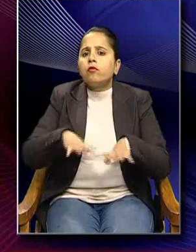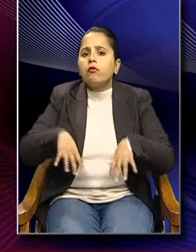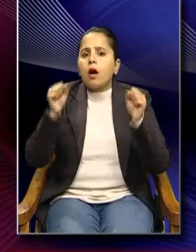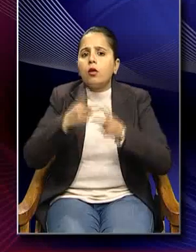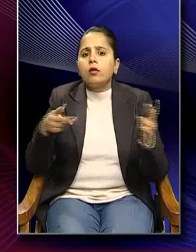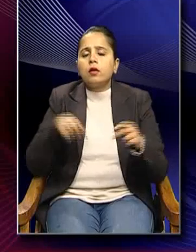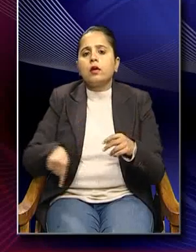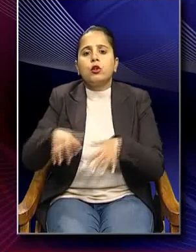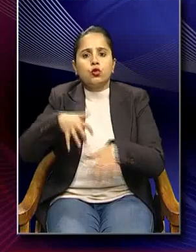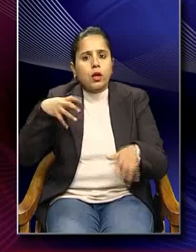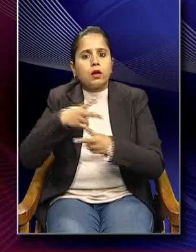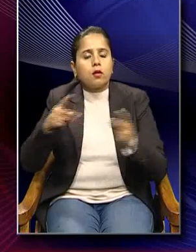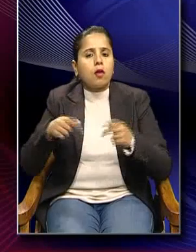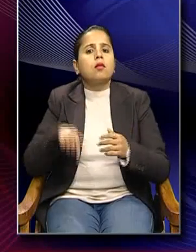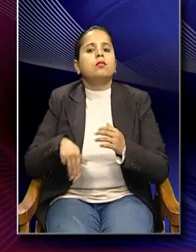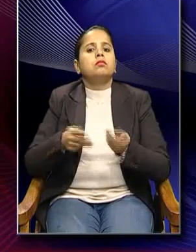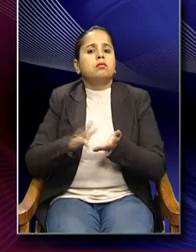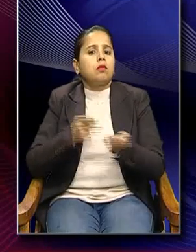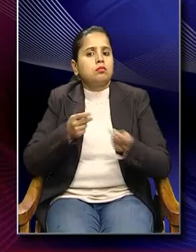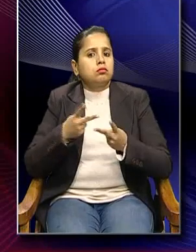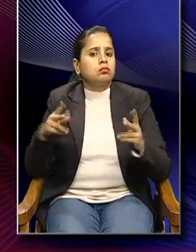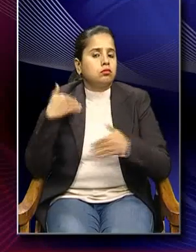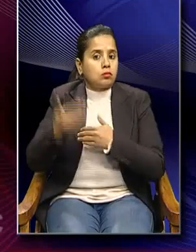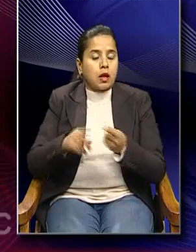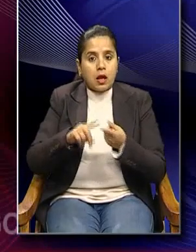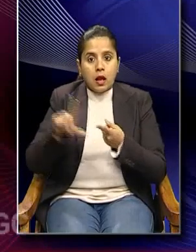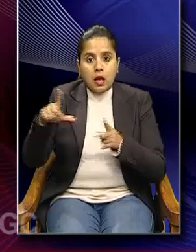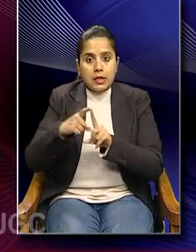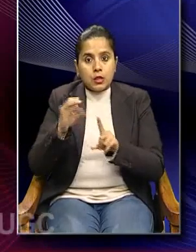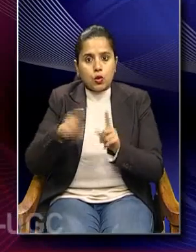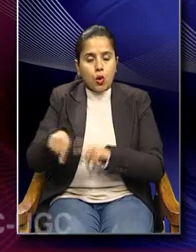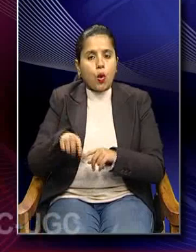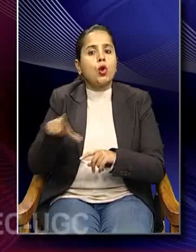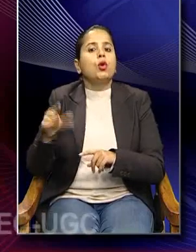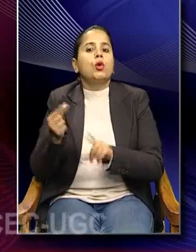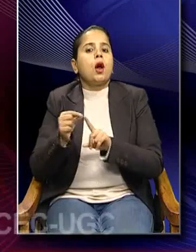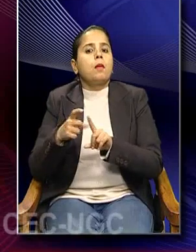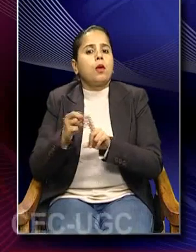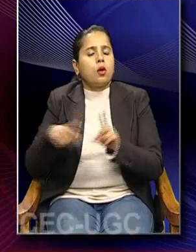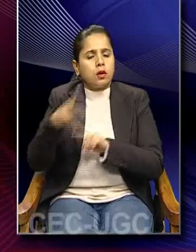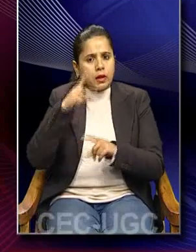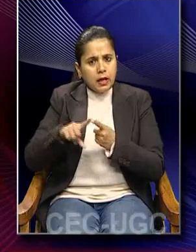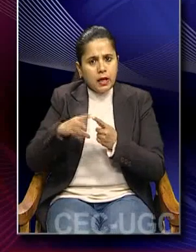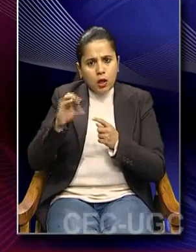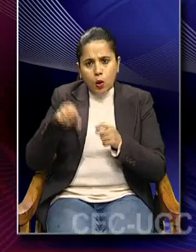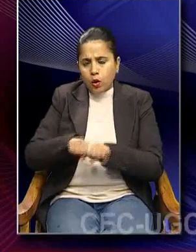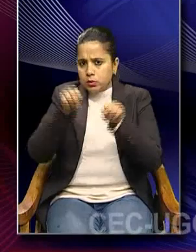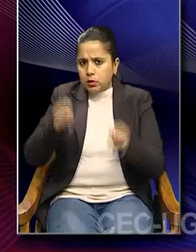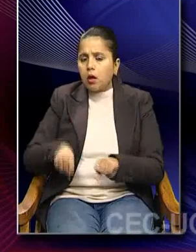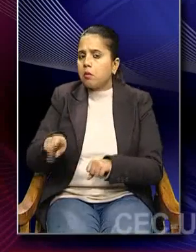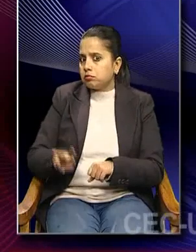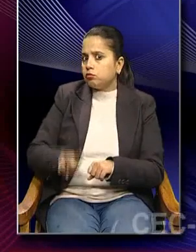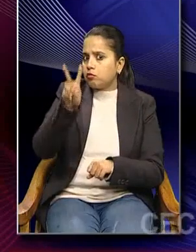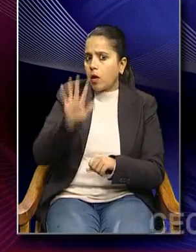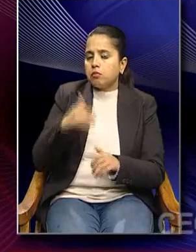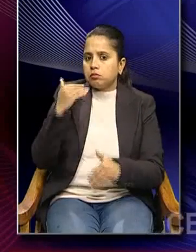Wildlife Management. Aldo Leopold viewed ecosystems as intrinsically valuable,